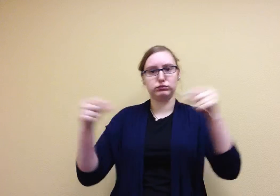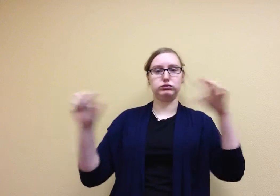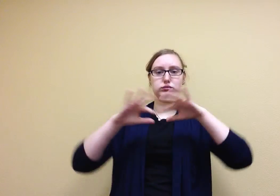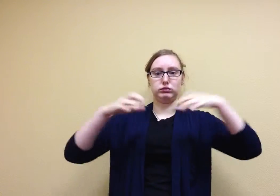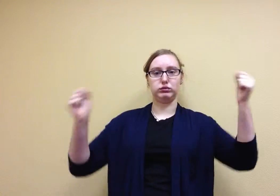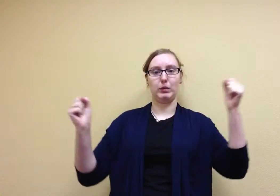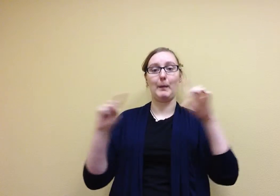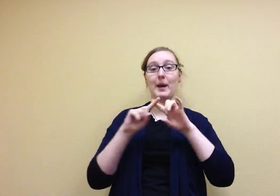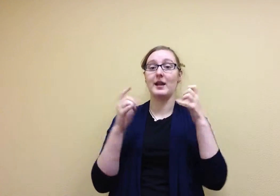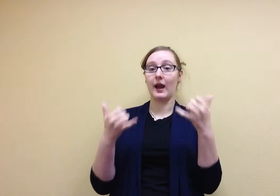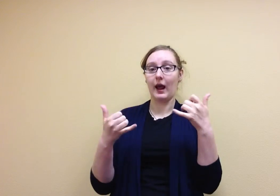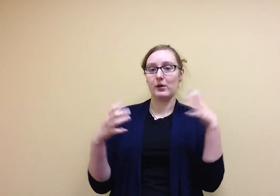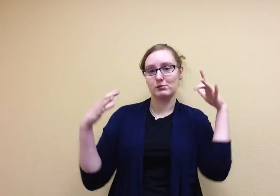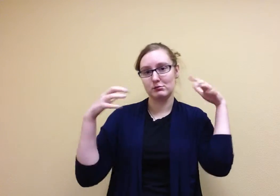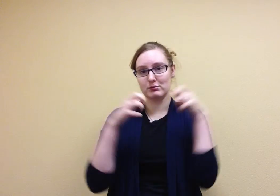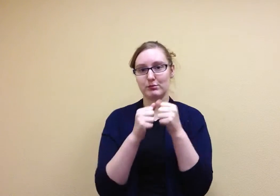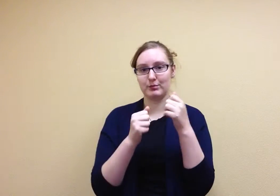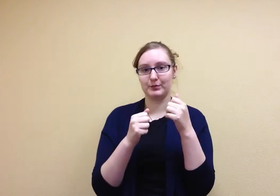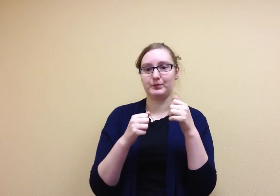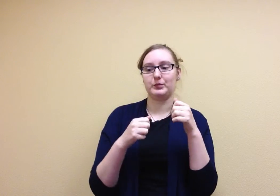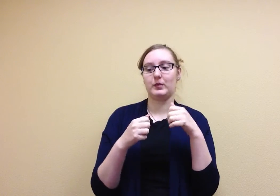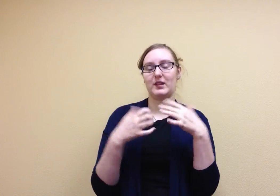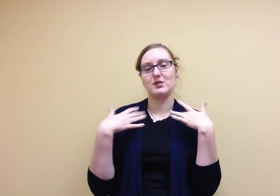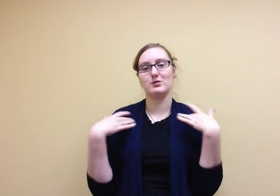Okay, so take a look at that picture.